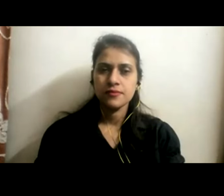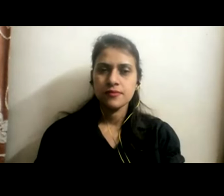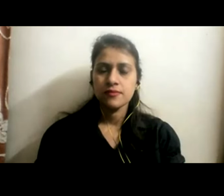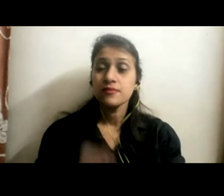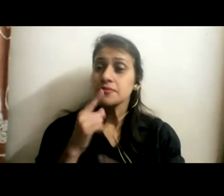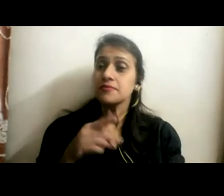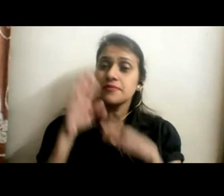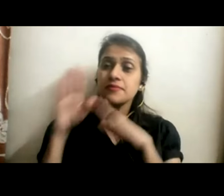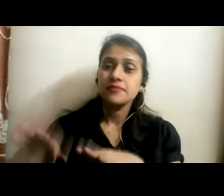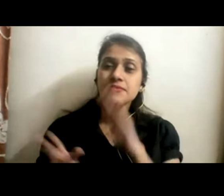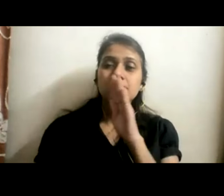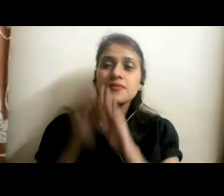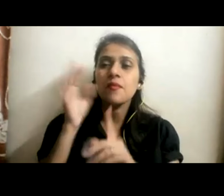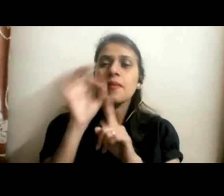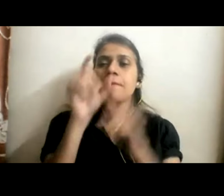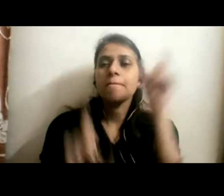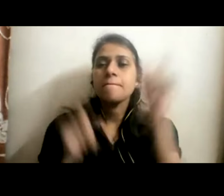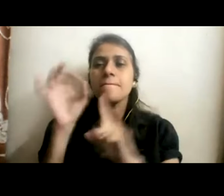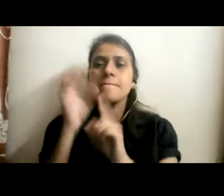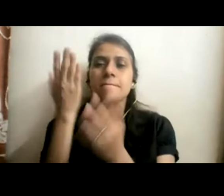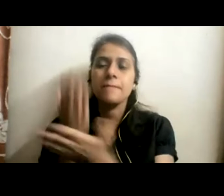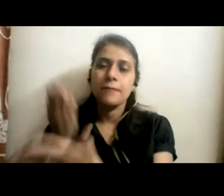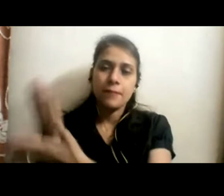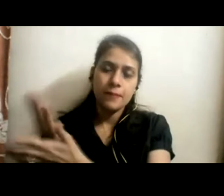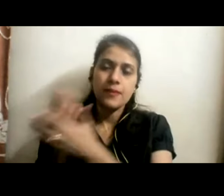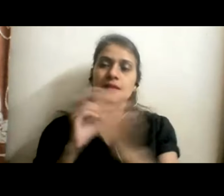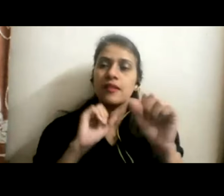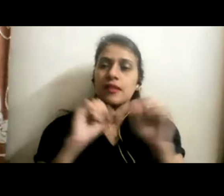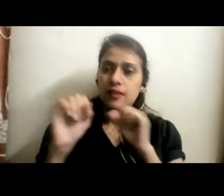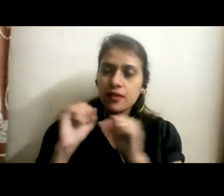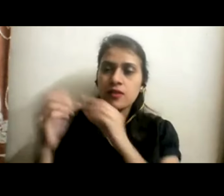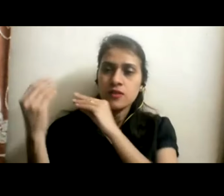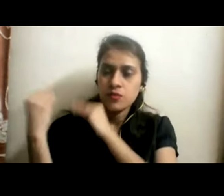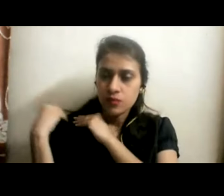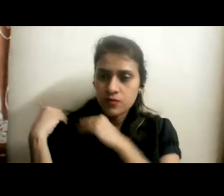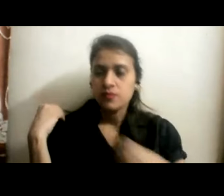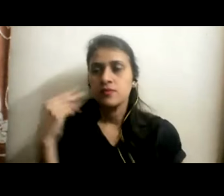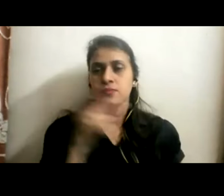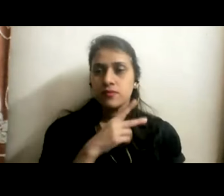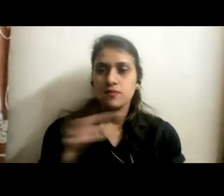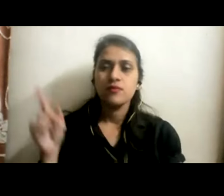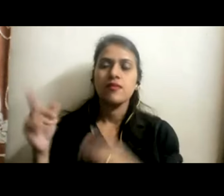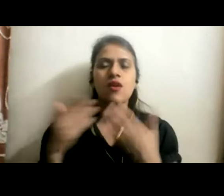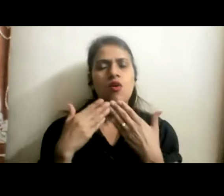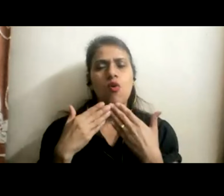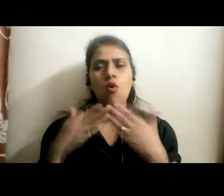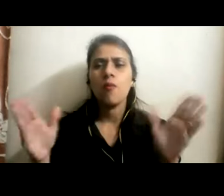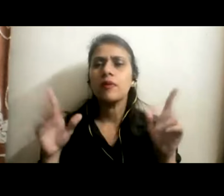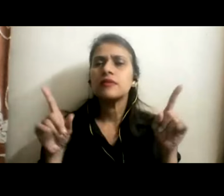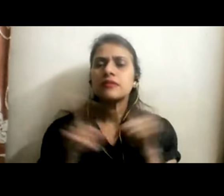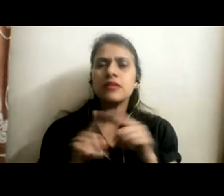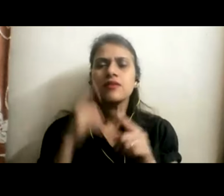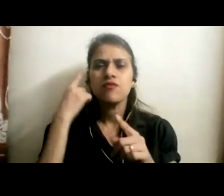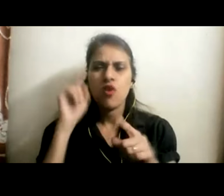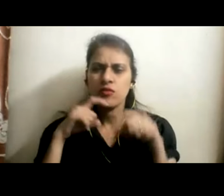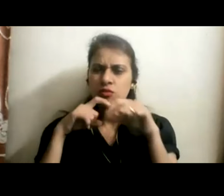lot more on the participant also, their responses. And as an interviewer, you have to be open to, changing the set